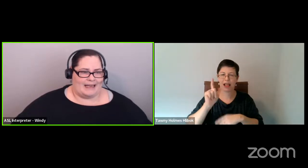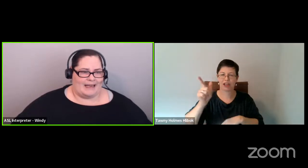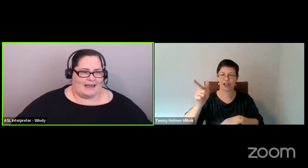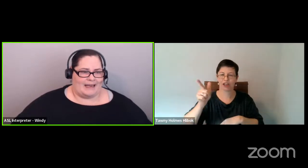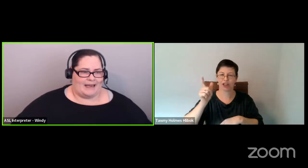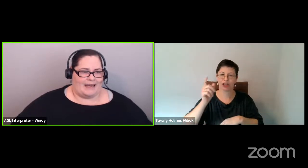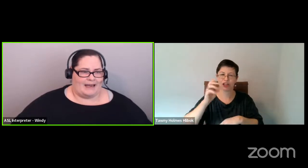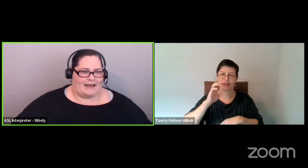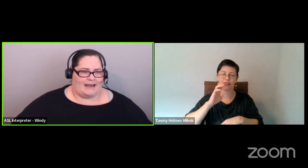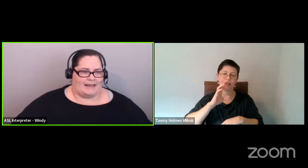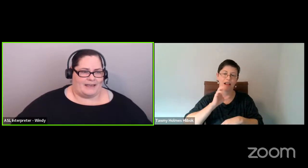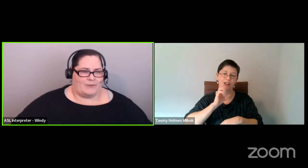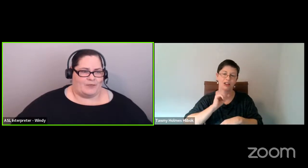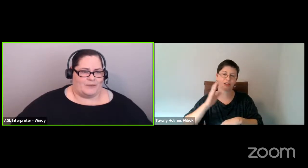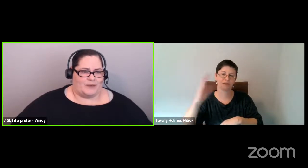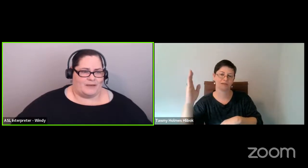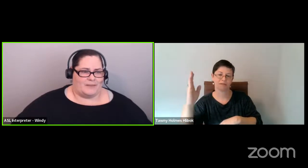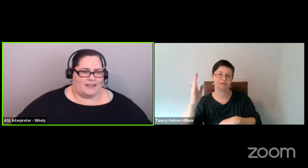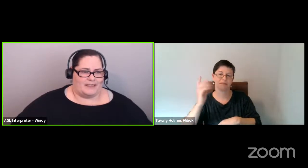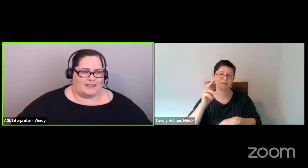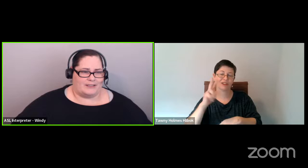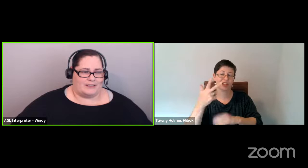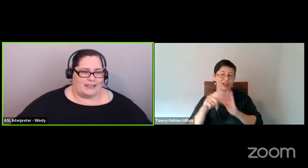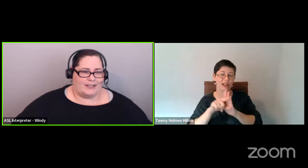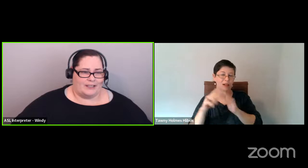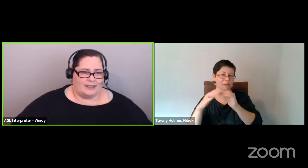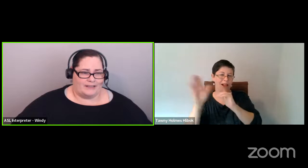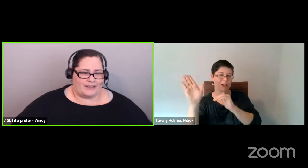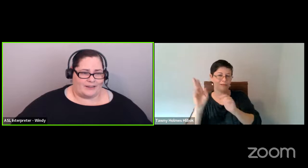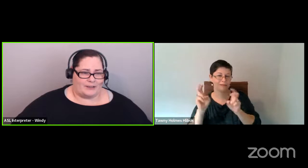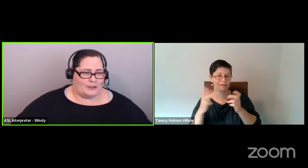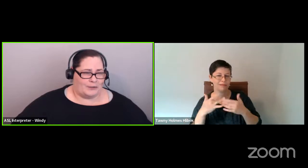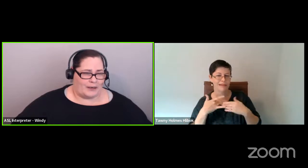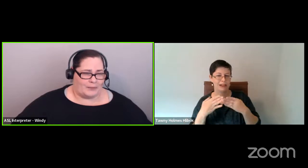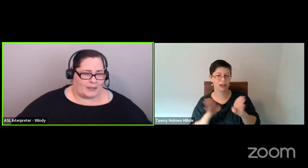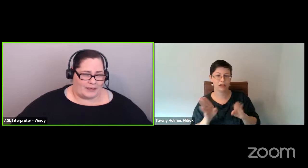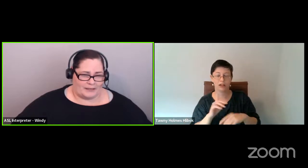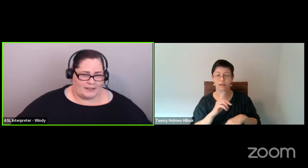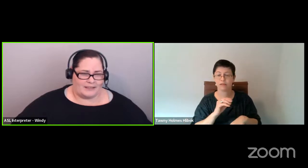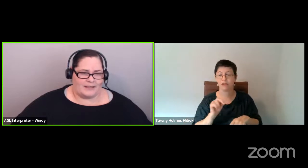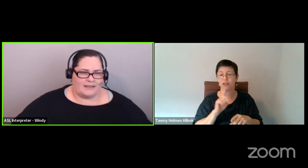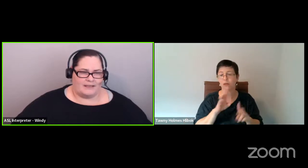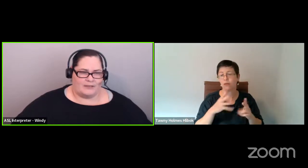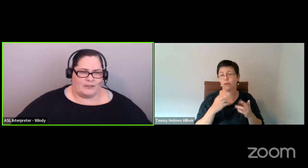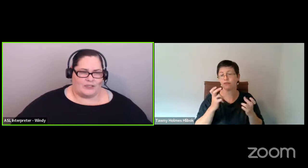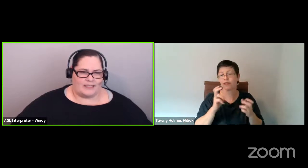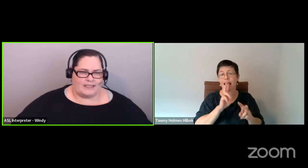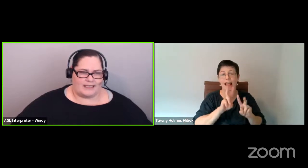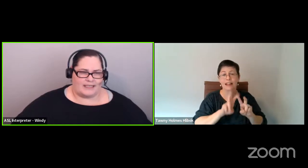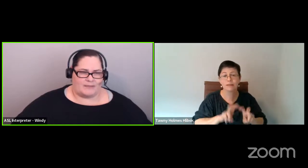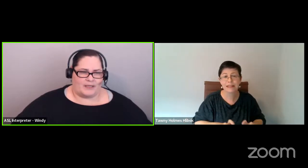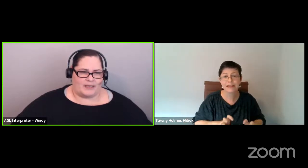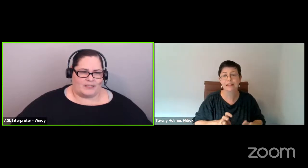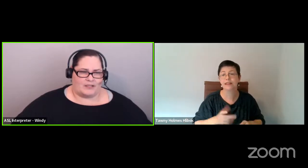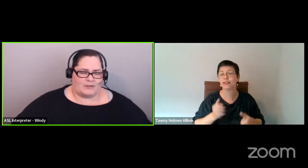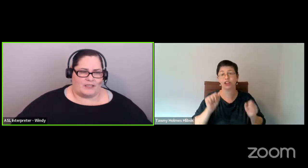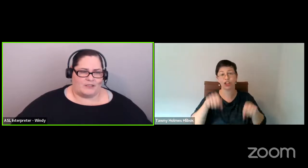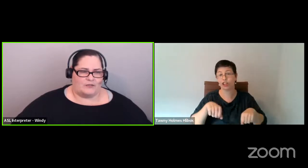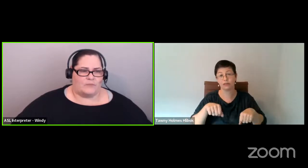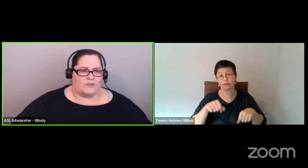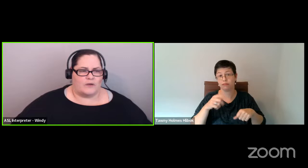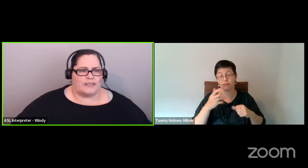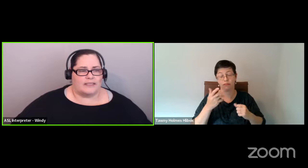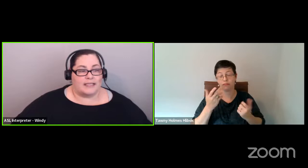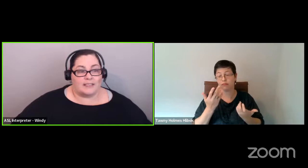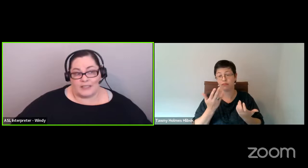testing, I think, wouldn't be recommended until later, like 3rd grade or beyond. Usually testing applies to those